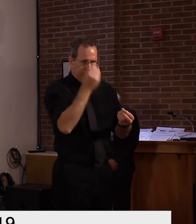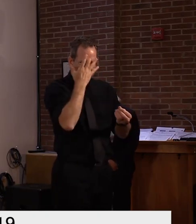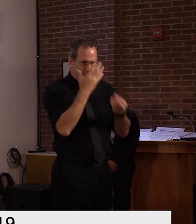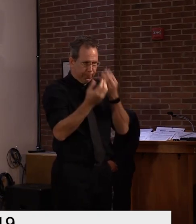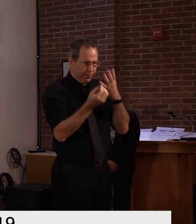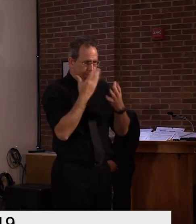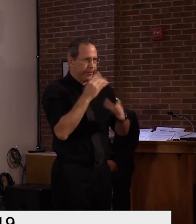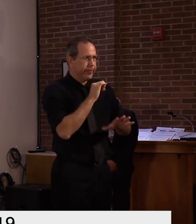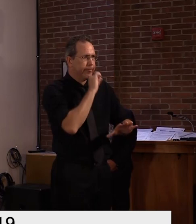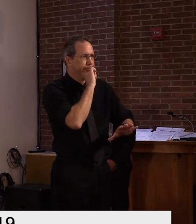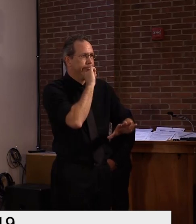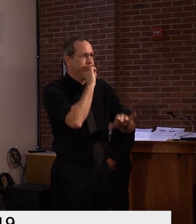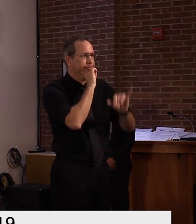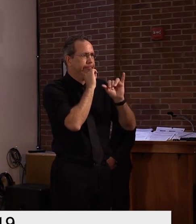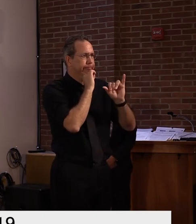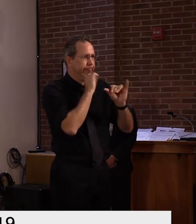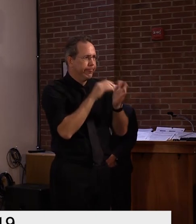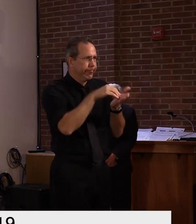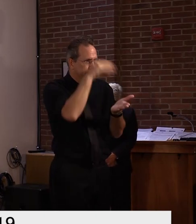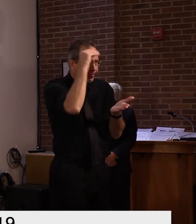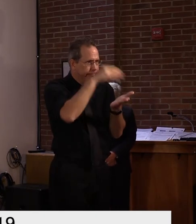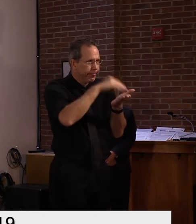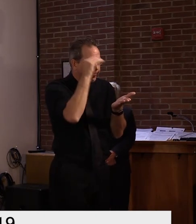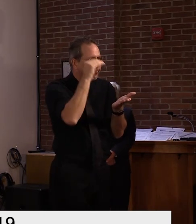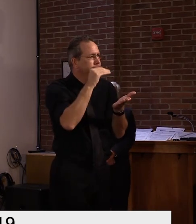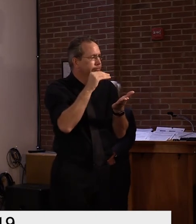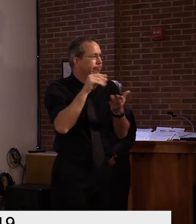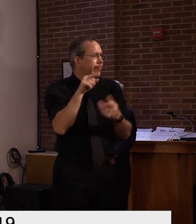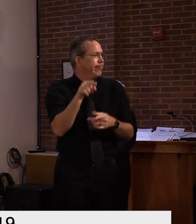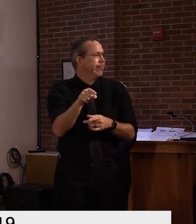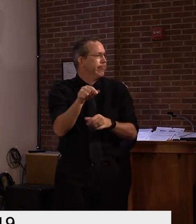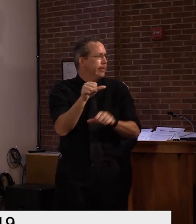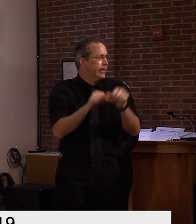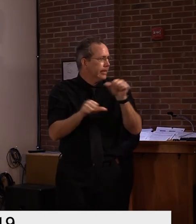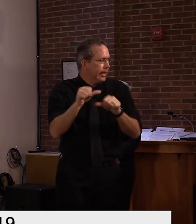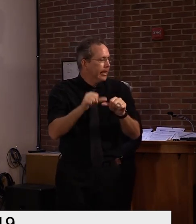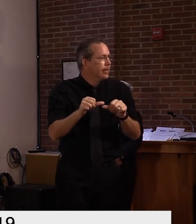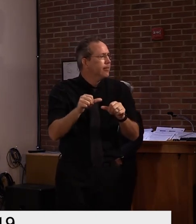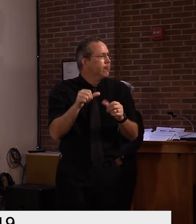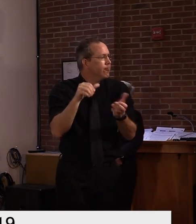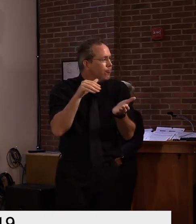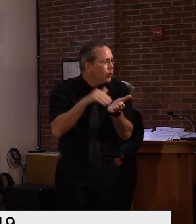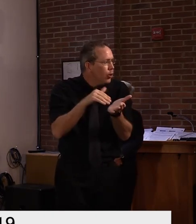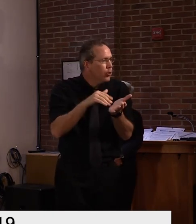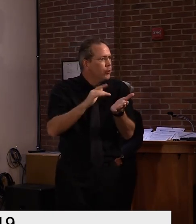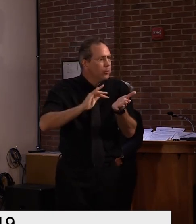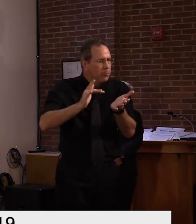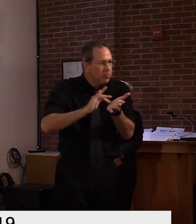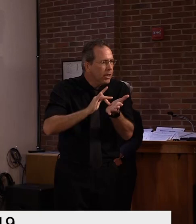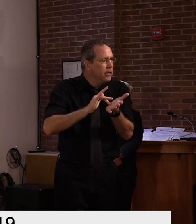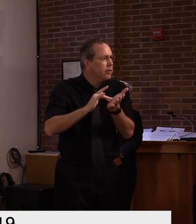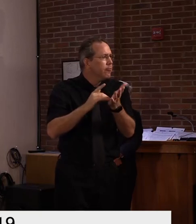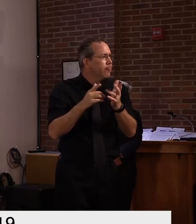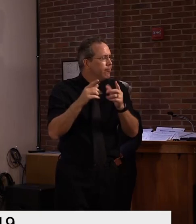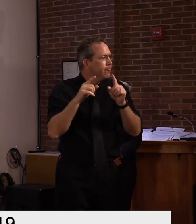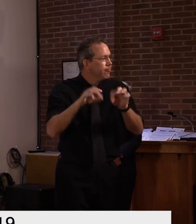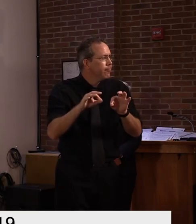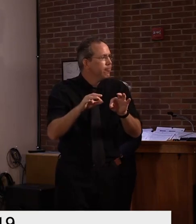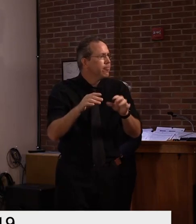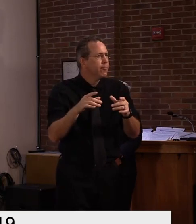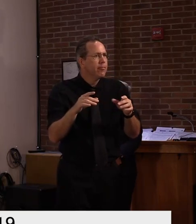what I've just said, and more investment, not just in emergency responsiveness and pandemic